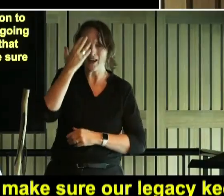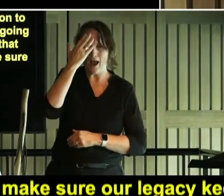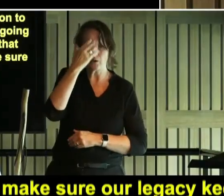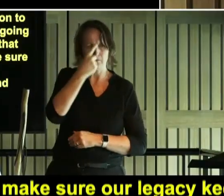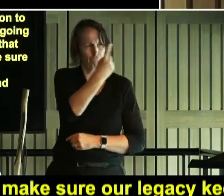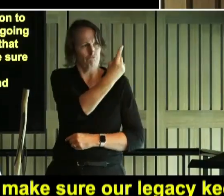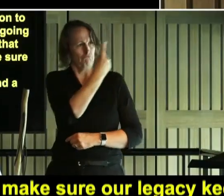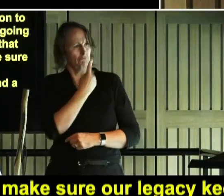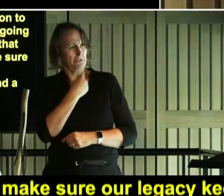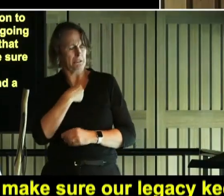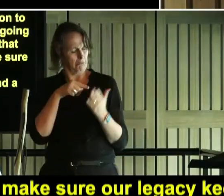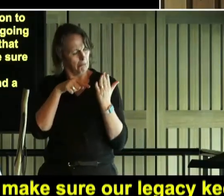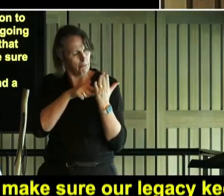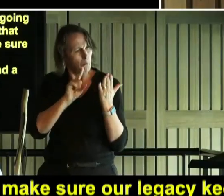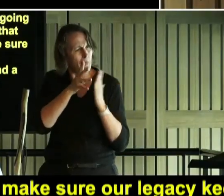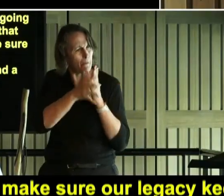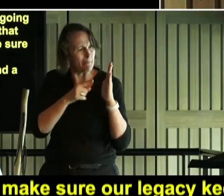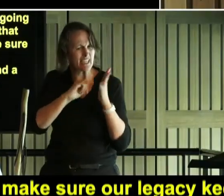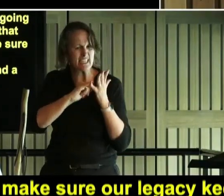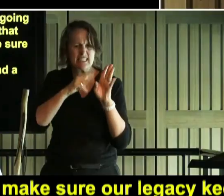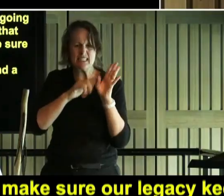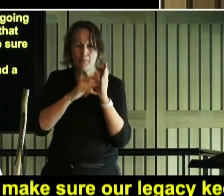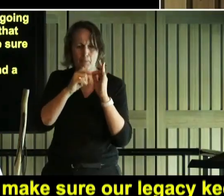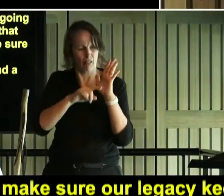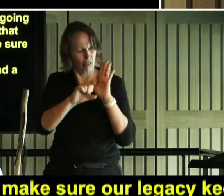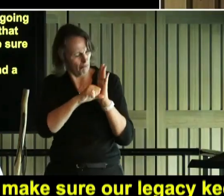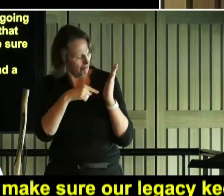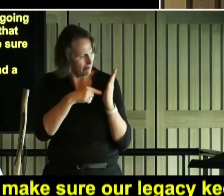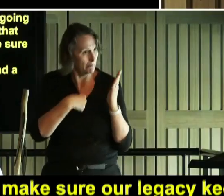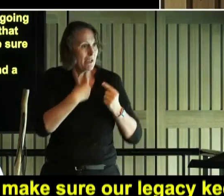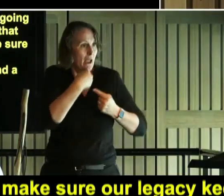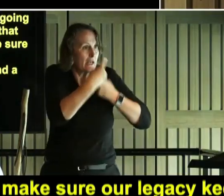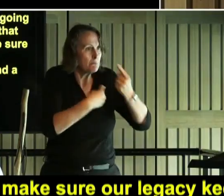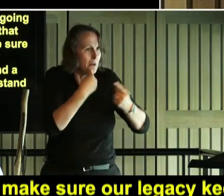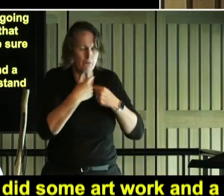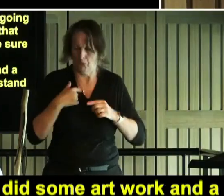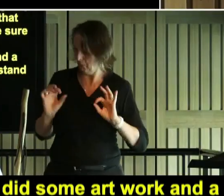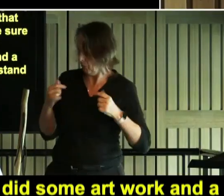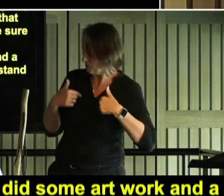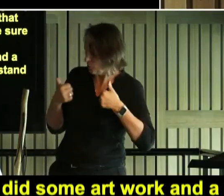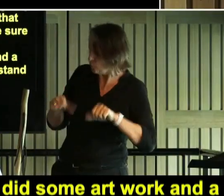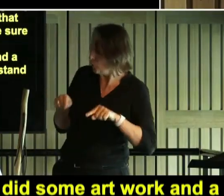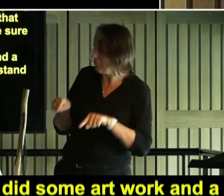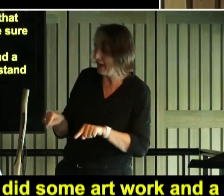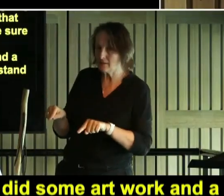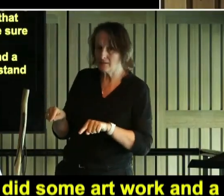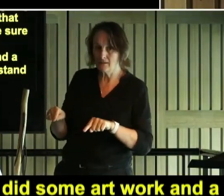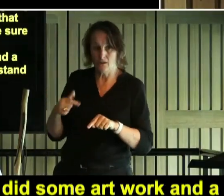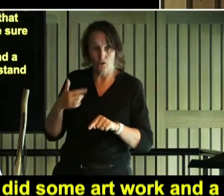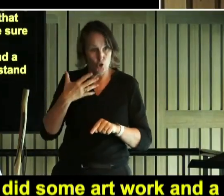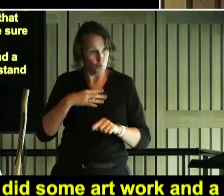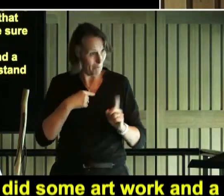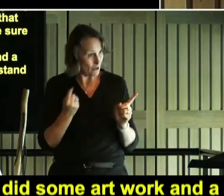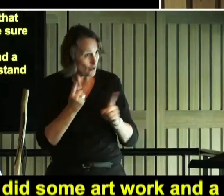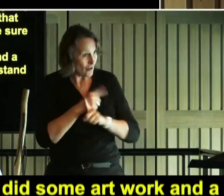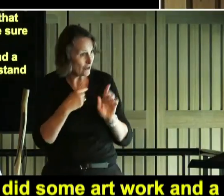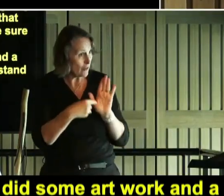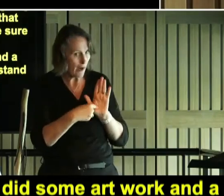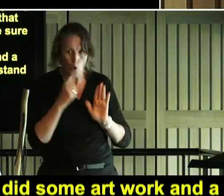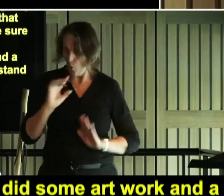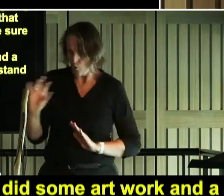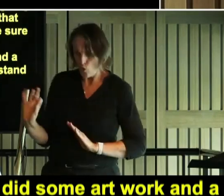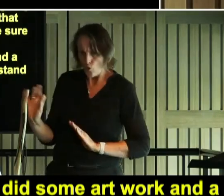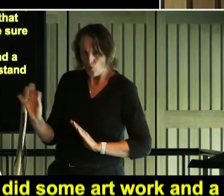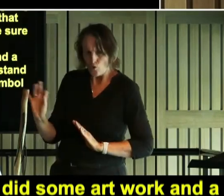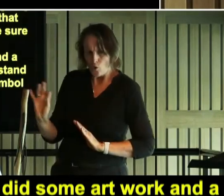don't understand that symbol." And I explained to him what it was, and I said, "So we don't use that symbol." And I said, "Do you want me to change it?" He goes,